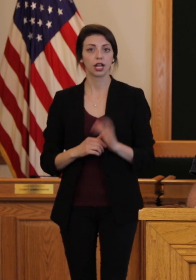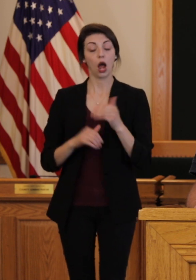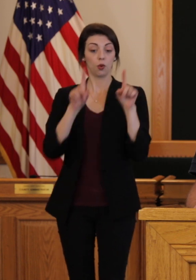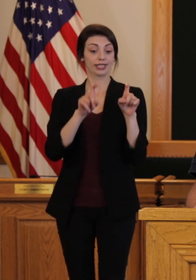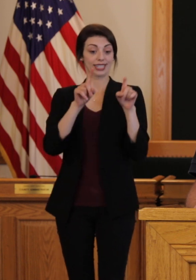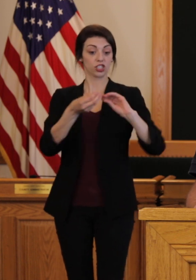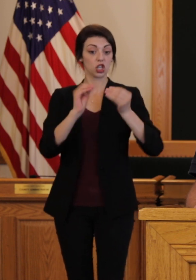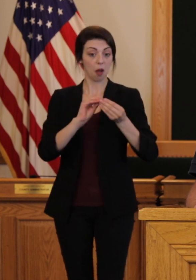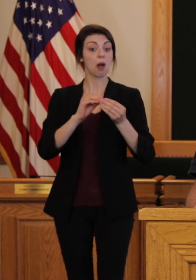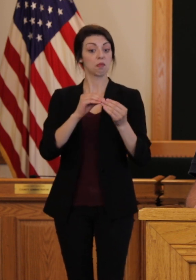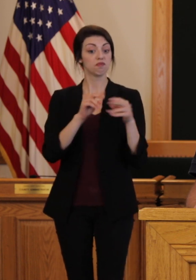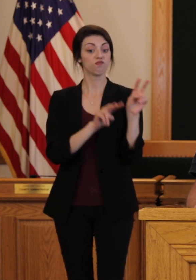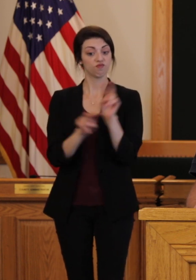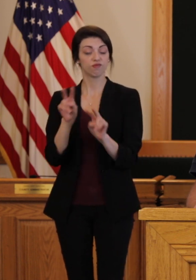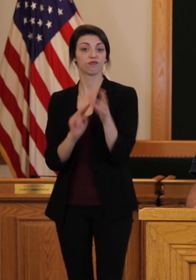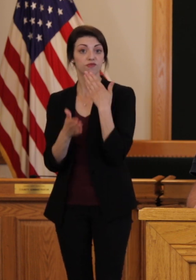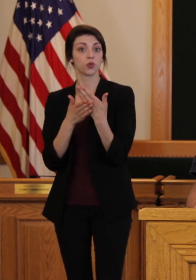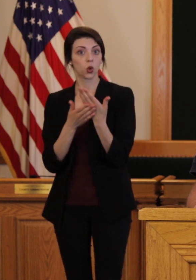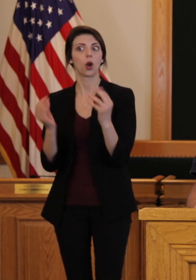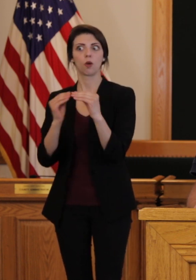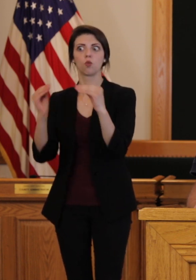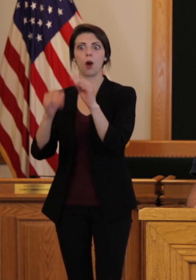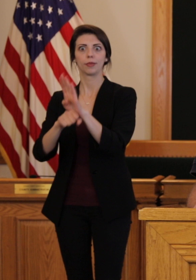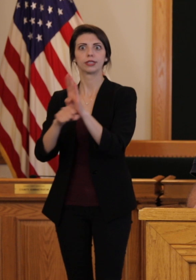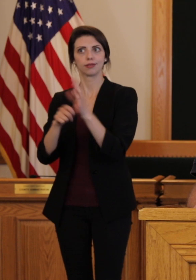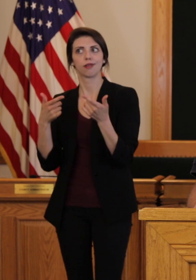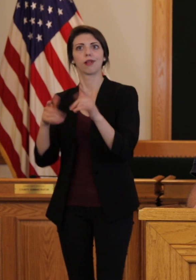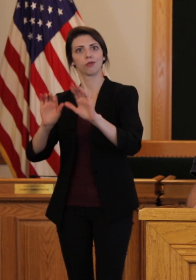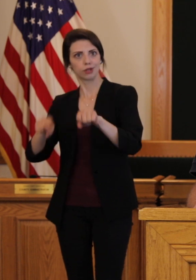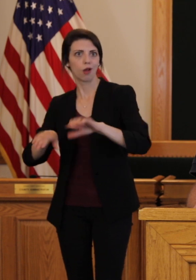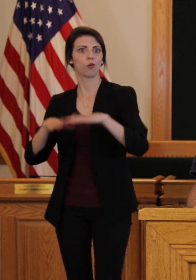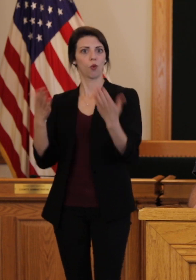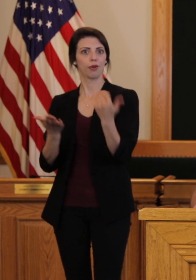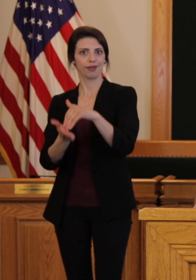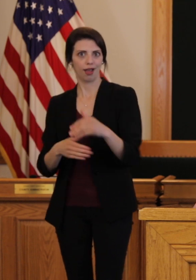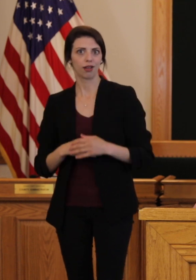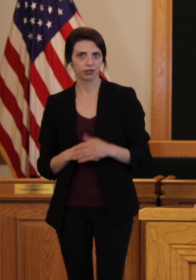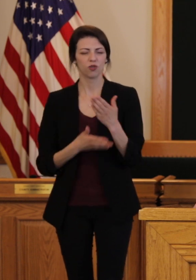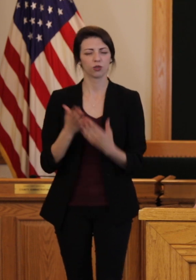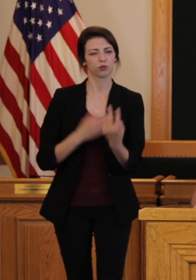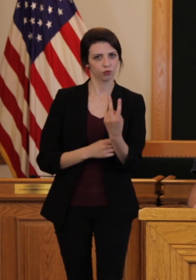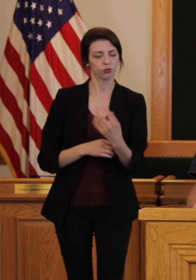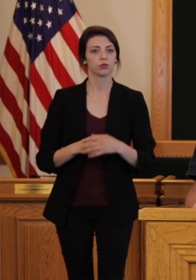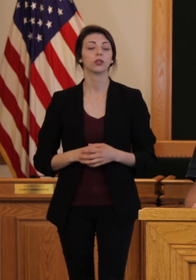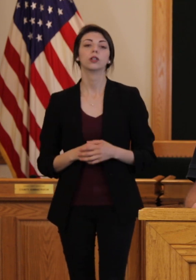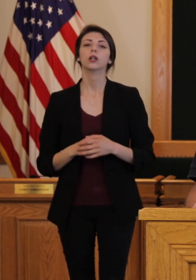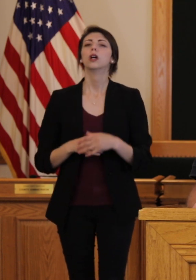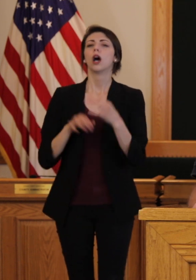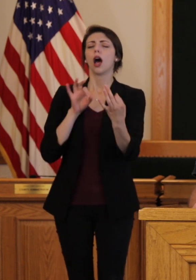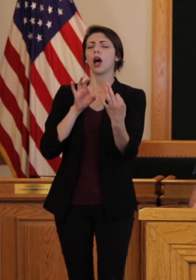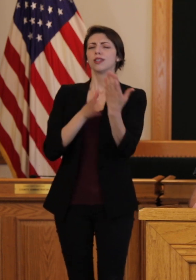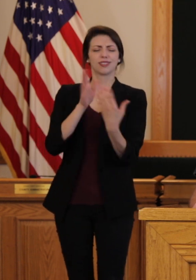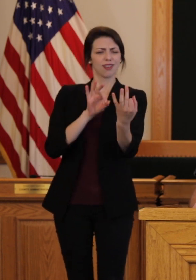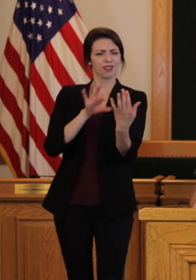and more businesses are being allowed to reopen in phase 2. We have heard some feedback that people are confused about the